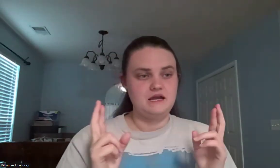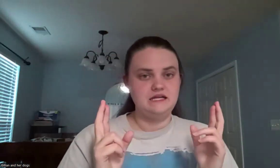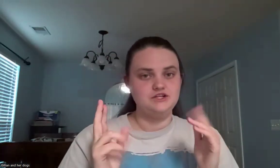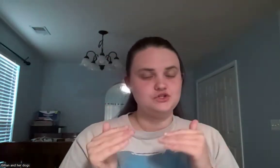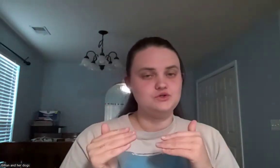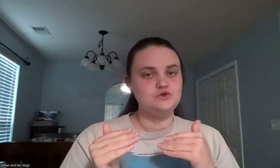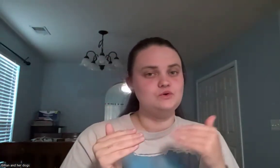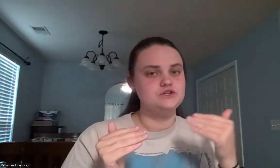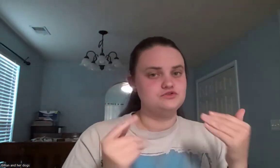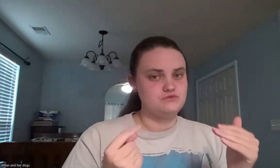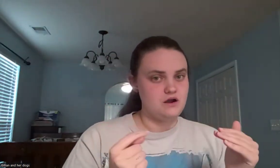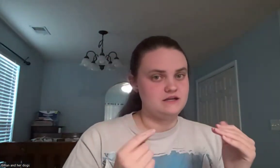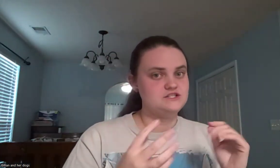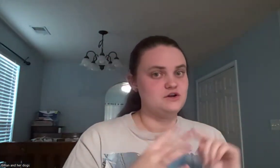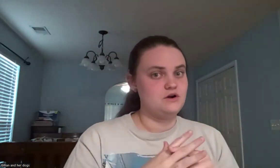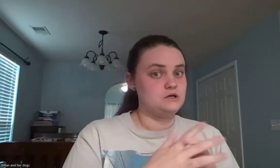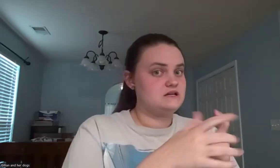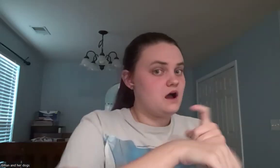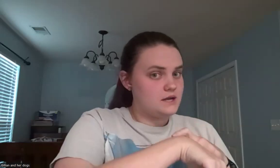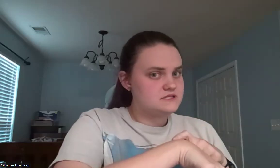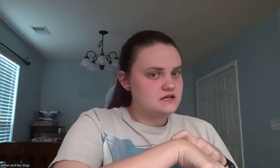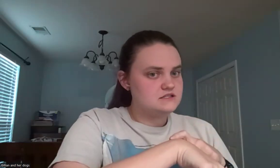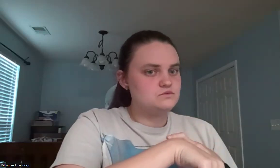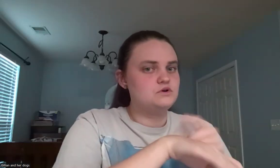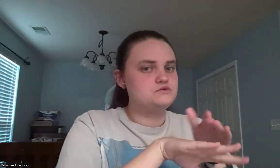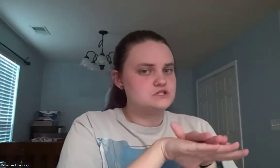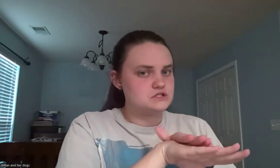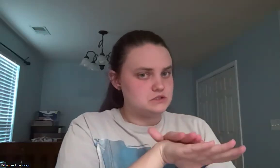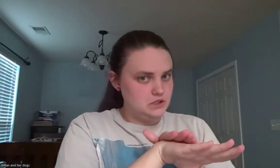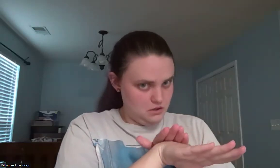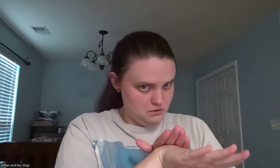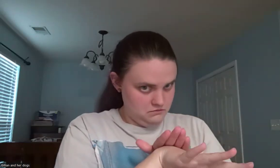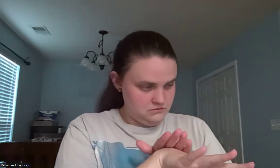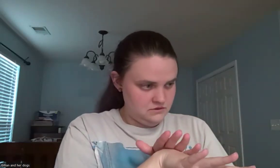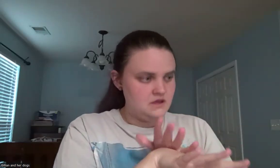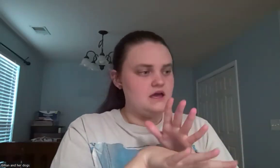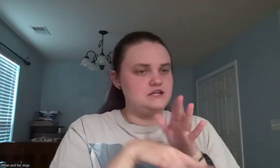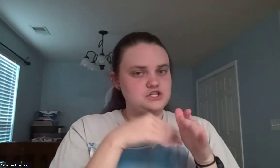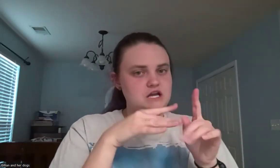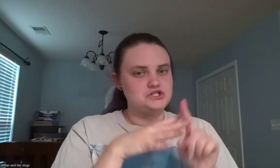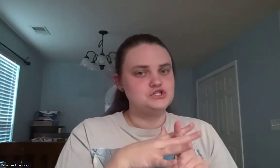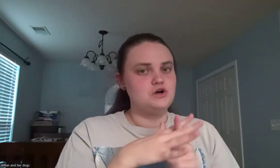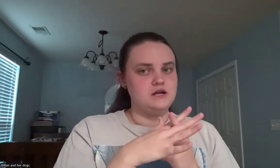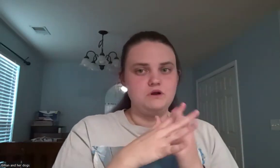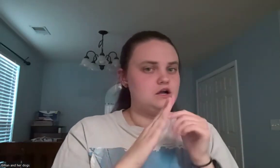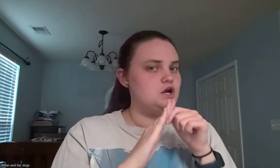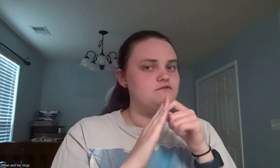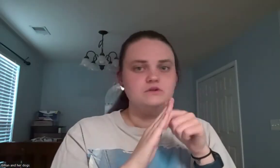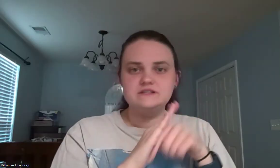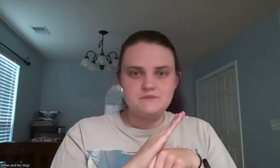ready to try to start our time signs, we'll go slow and just kind of start it. We're not going to go full in depth and go